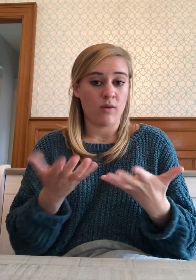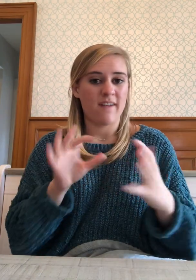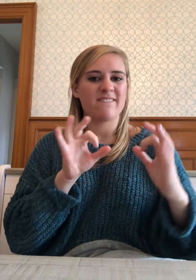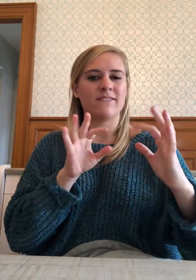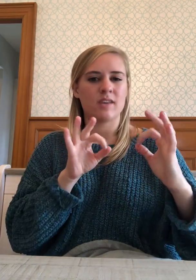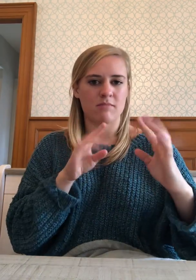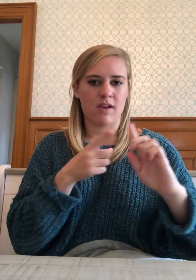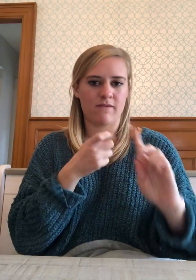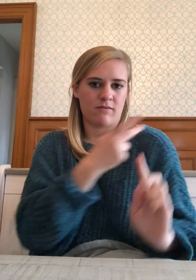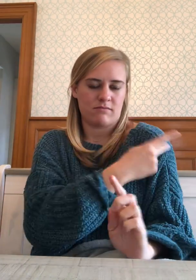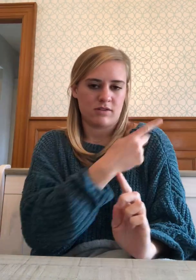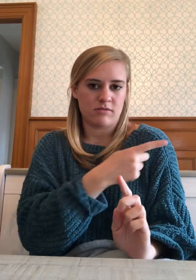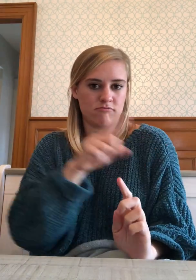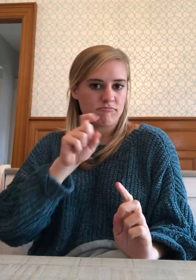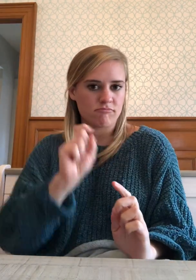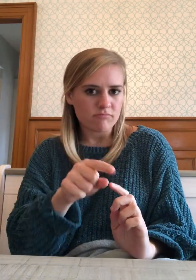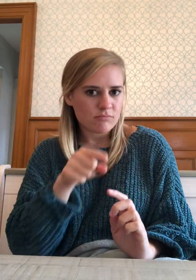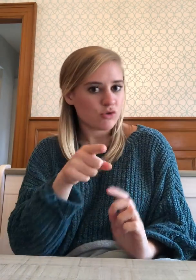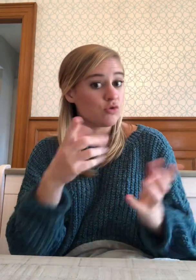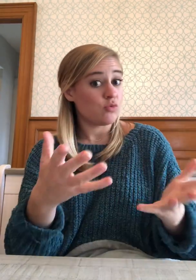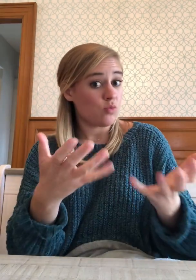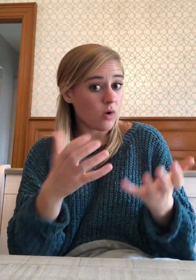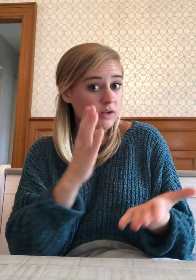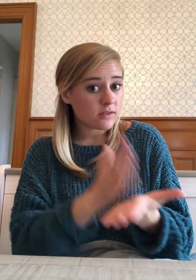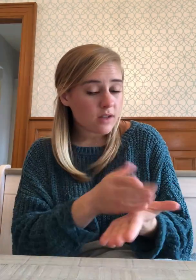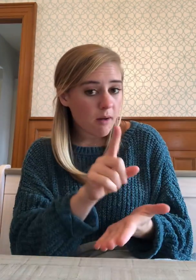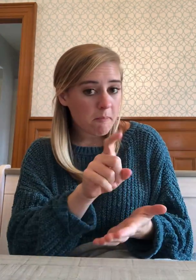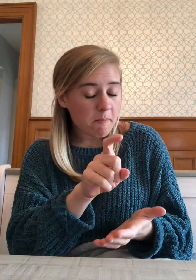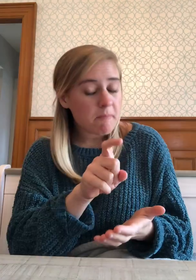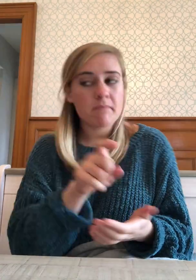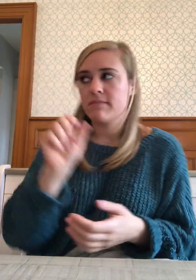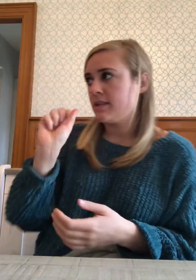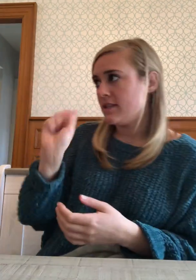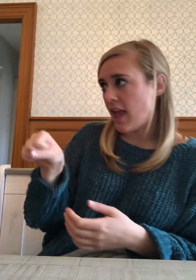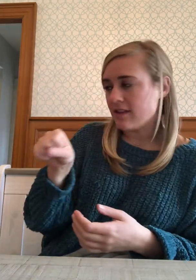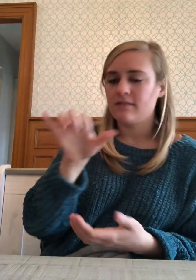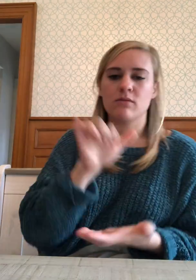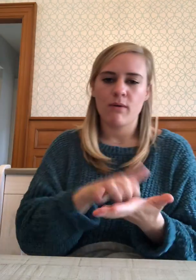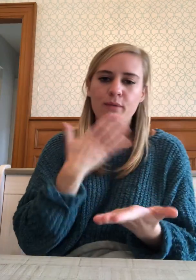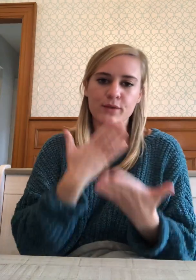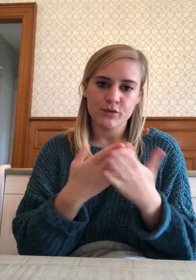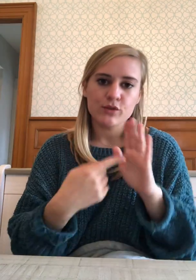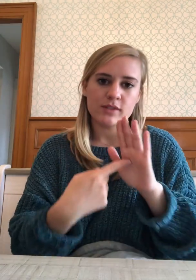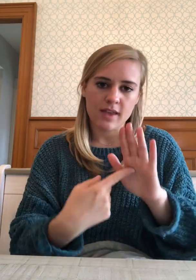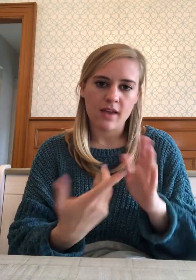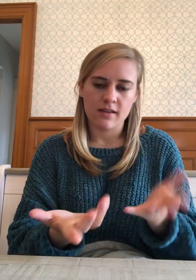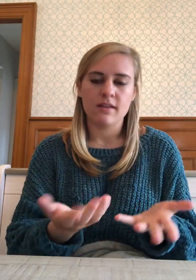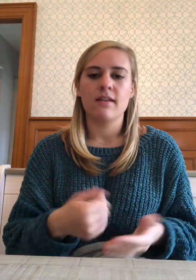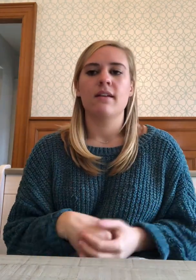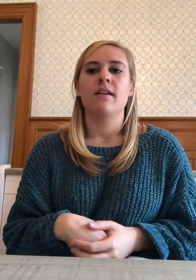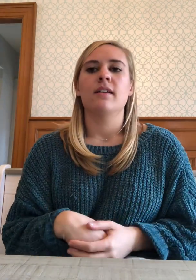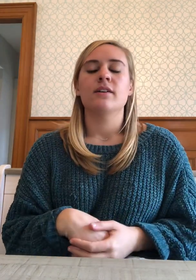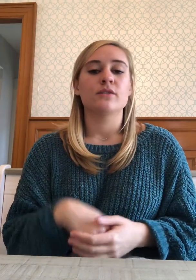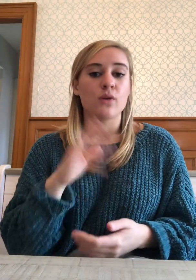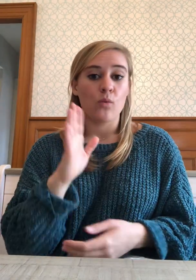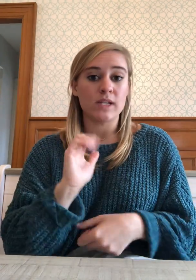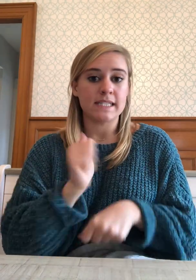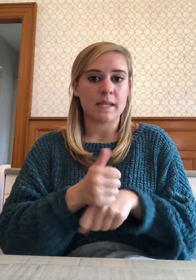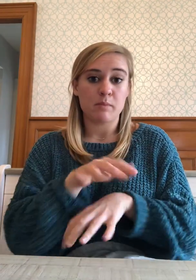stop? Yes, that's a really good sign. Look, at what I'm going to do is book you an appointment in maybe, a month or so,